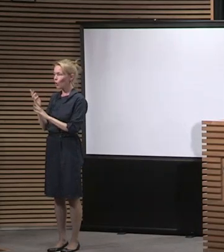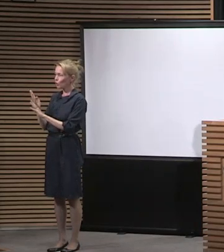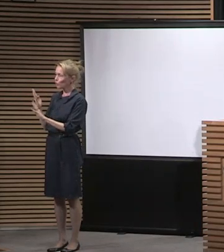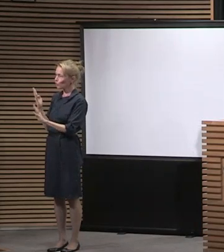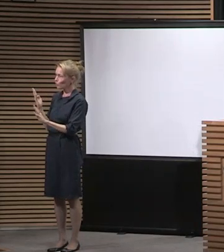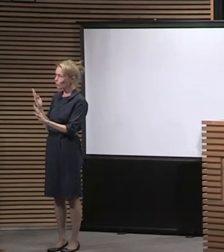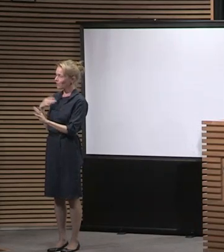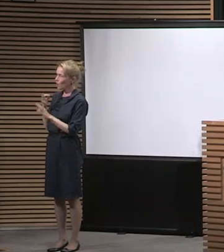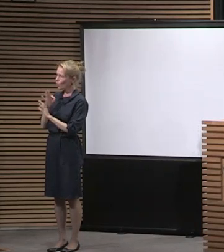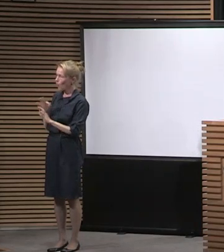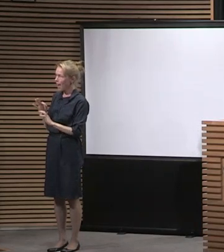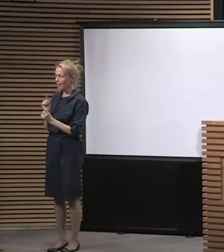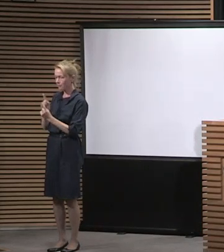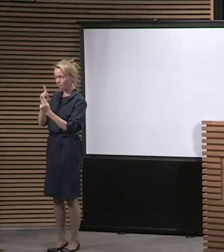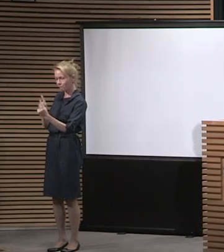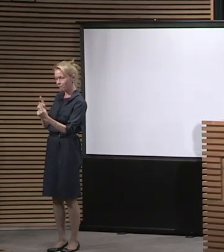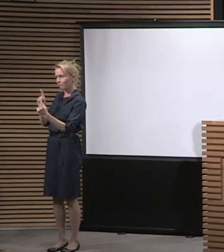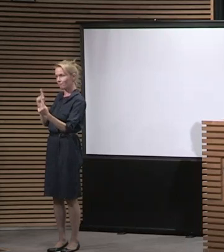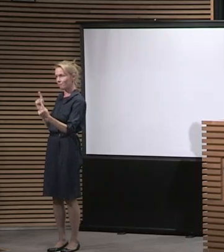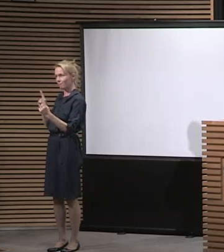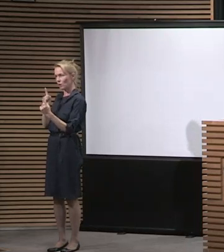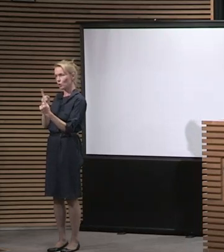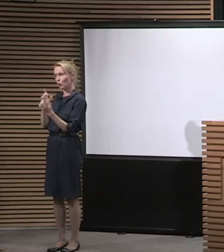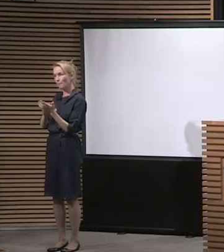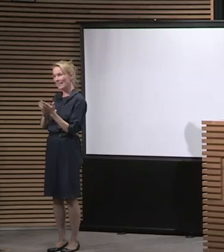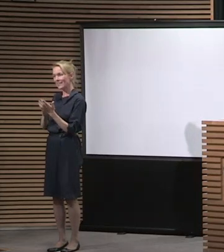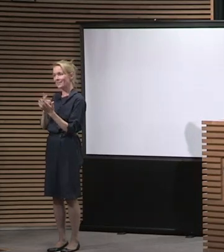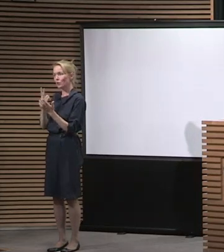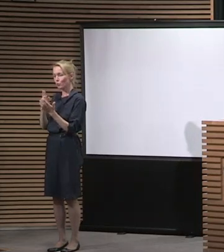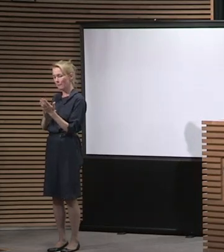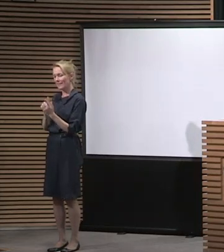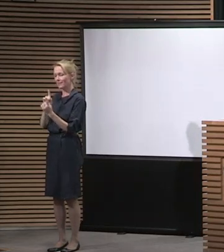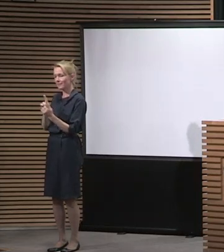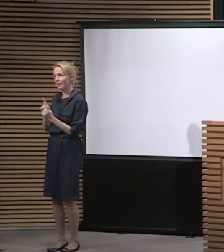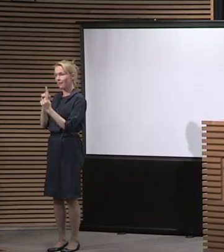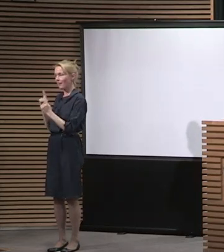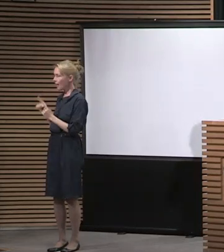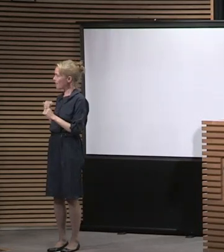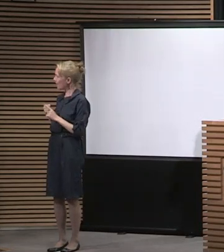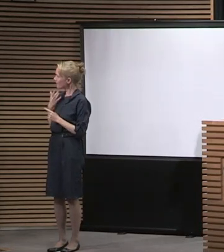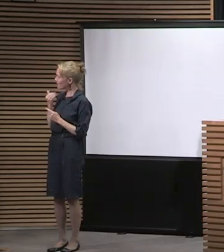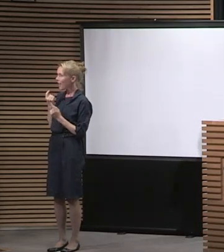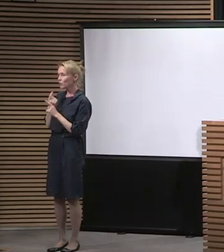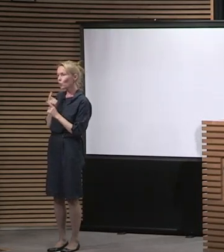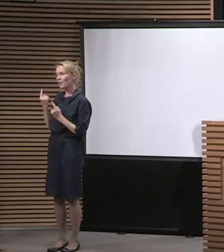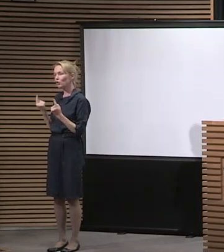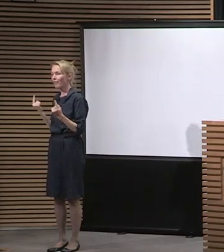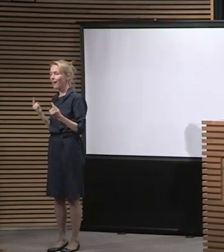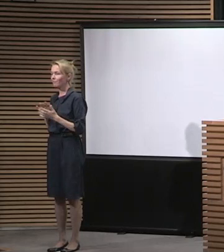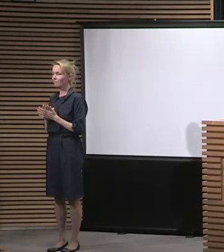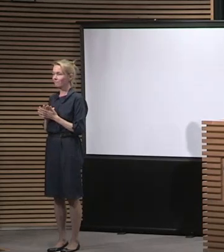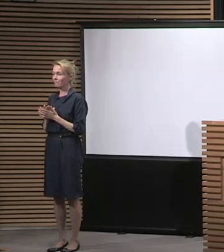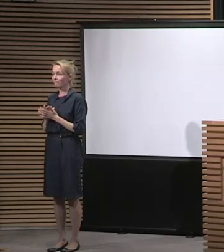queuing quietly outside the shop, maintaining a safe physical distance and checking in with the person behind. I also visited a